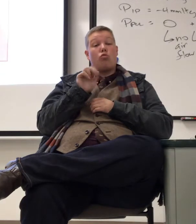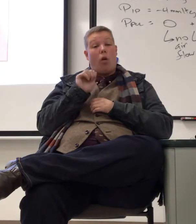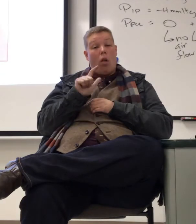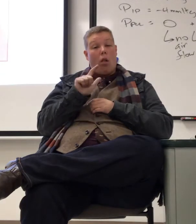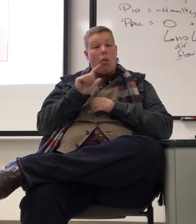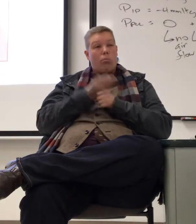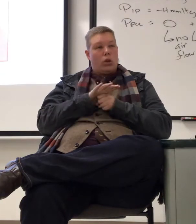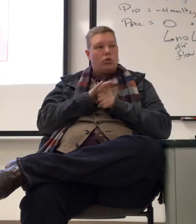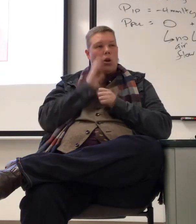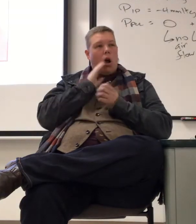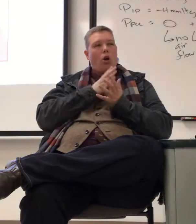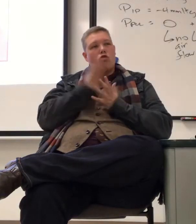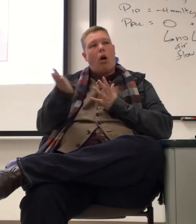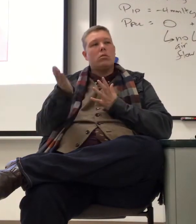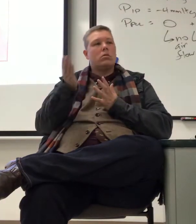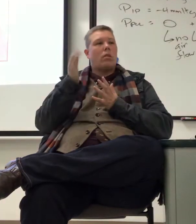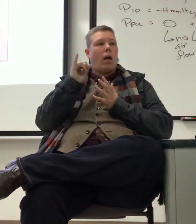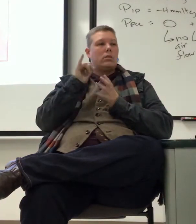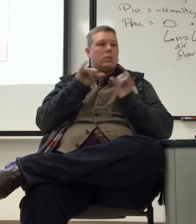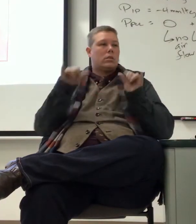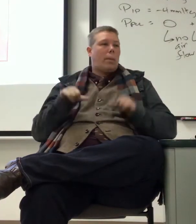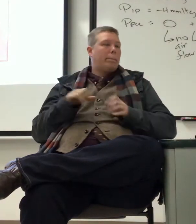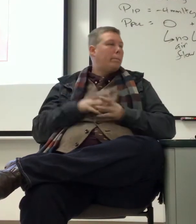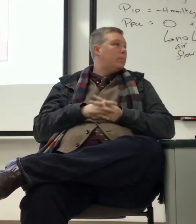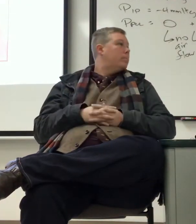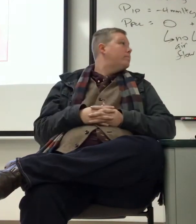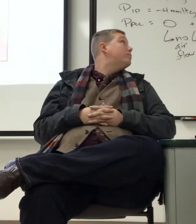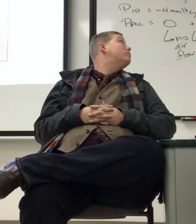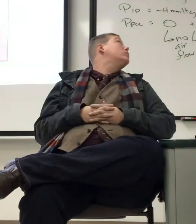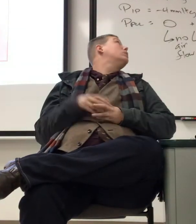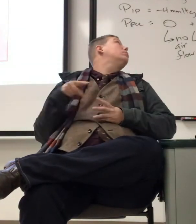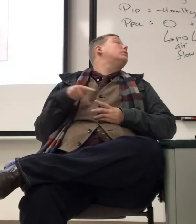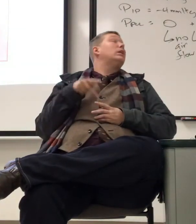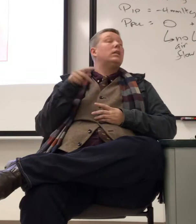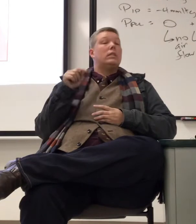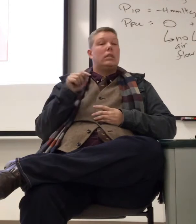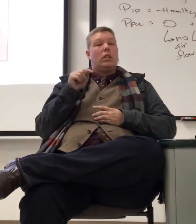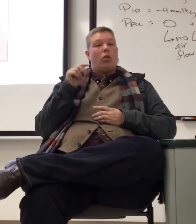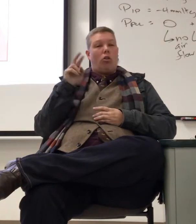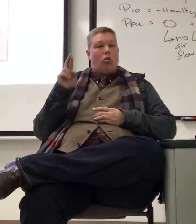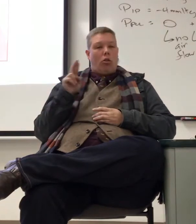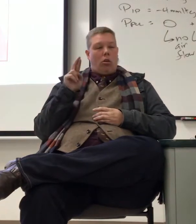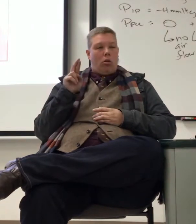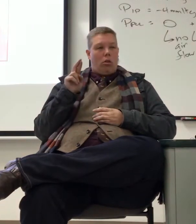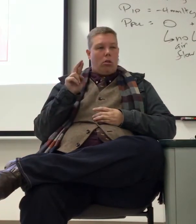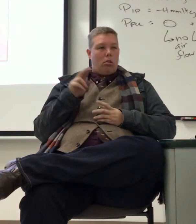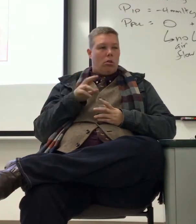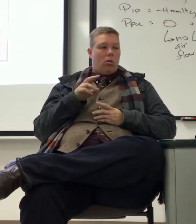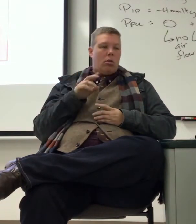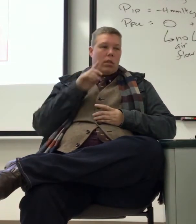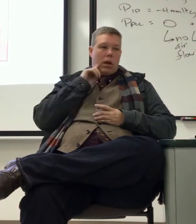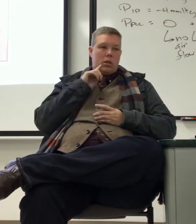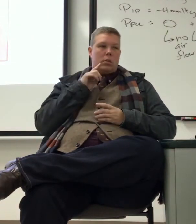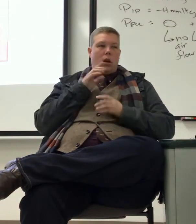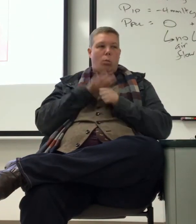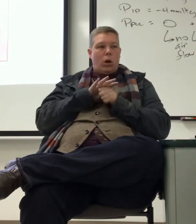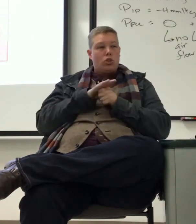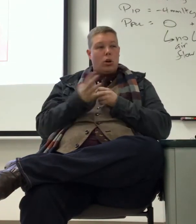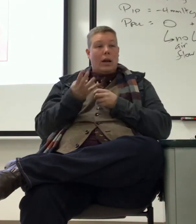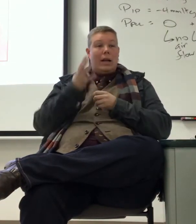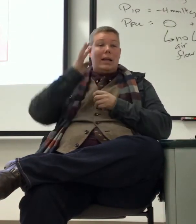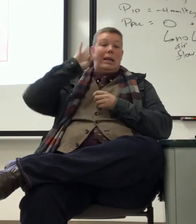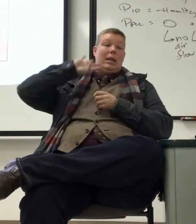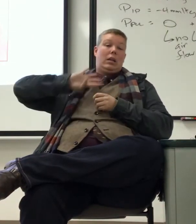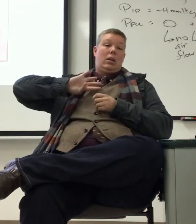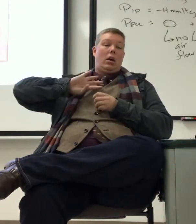here, PTR. Transmural pressure, the TR is transmural, it's always a pressure in minus a